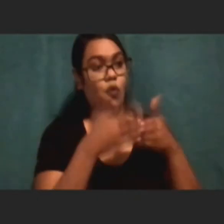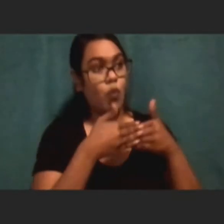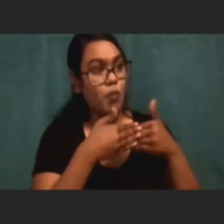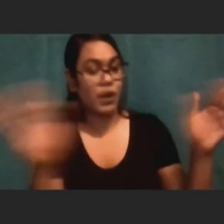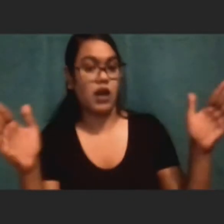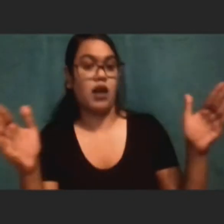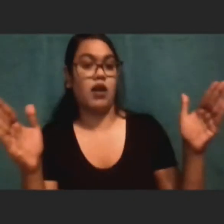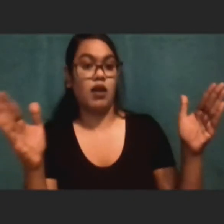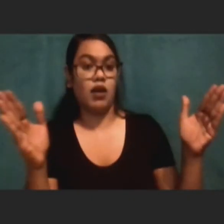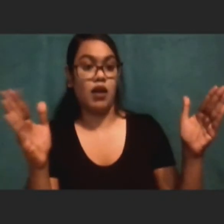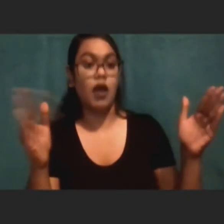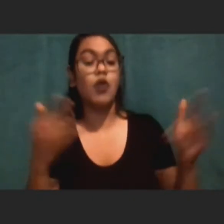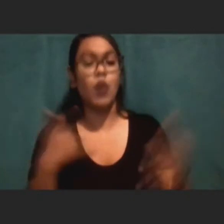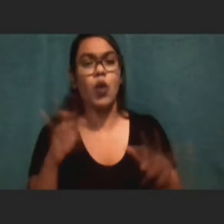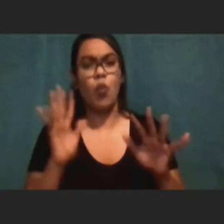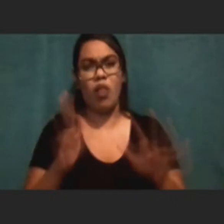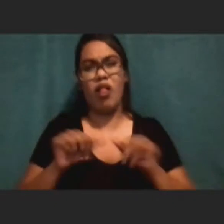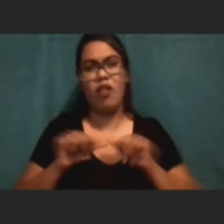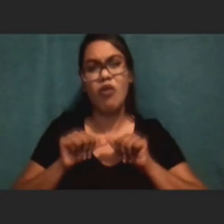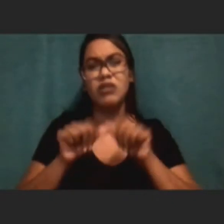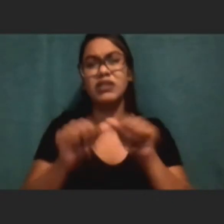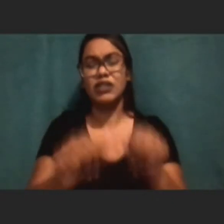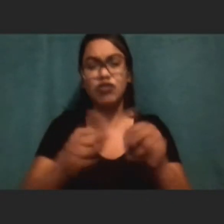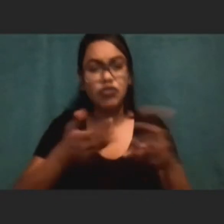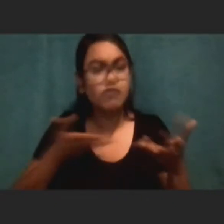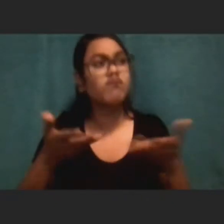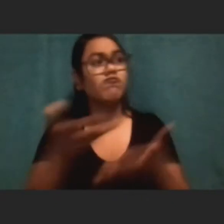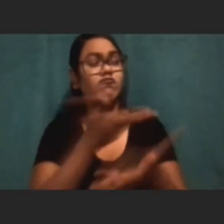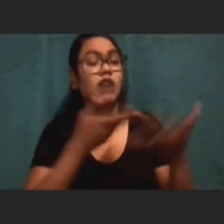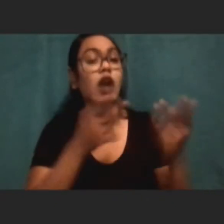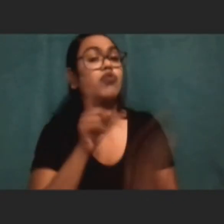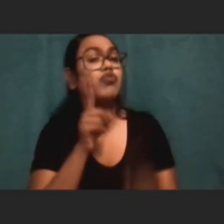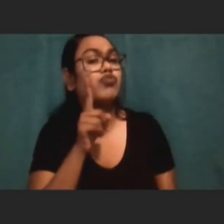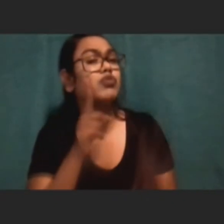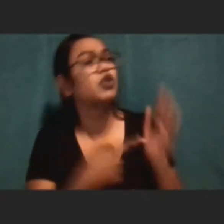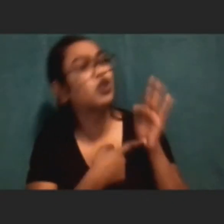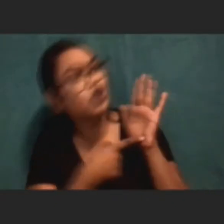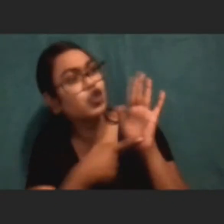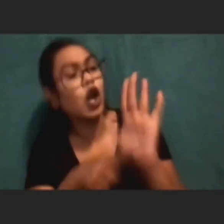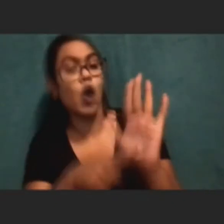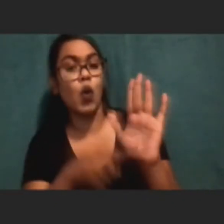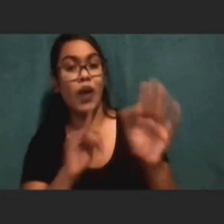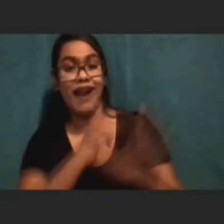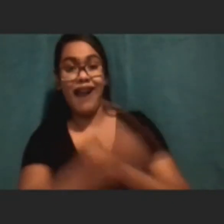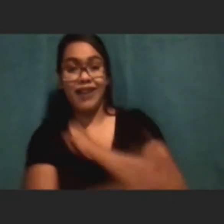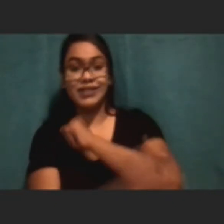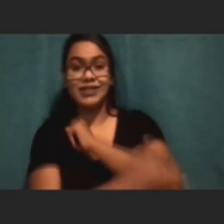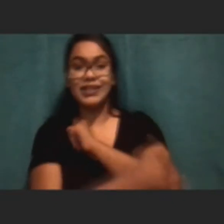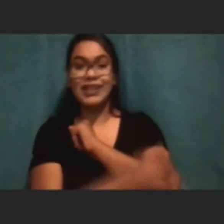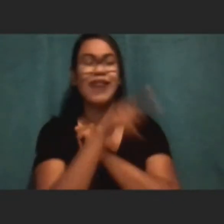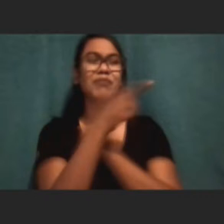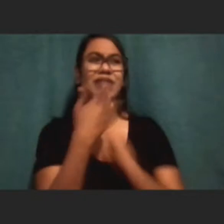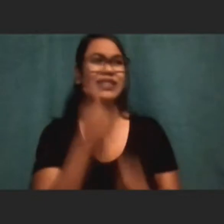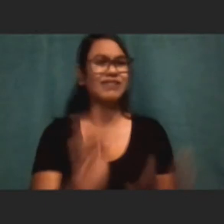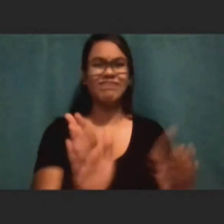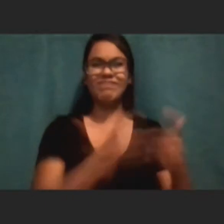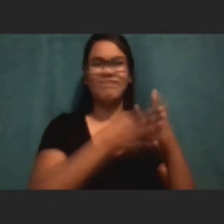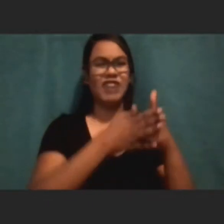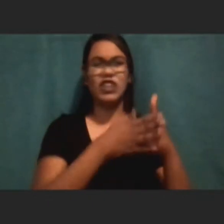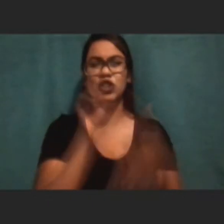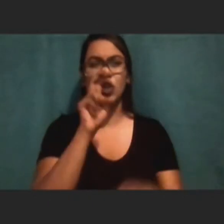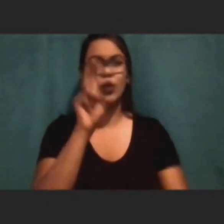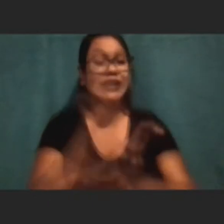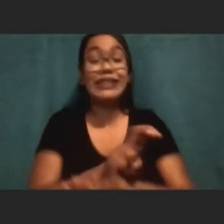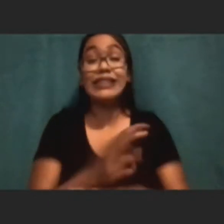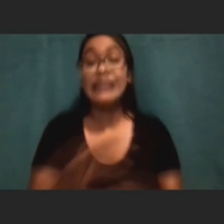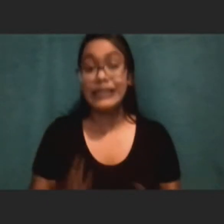So we'll continue to engage to try and show them the senselessness of this particular action. And because we